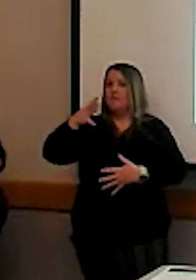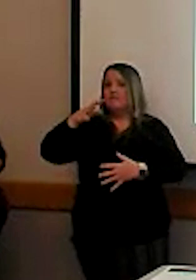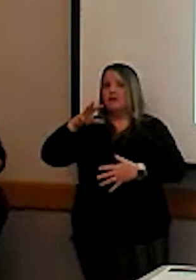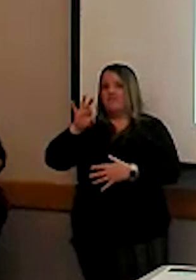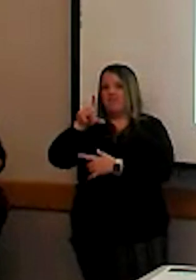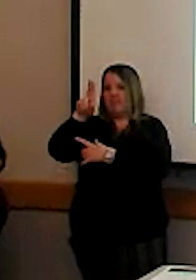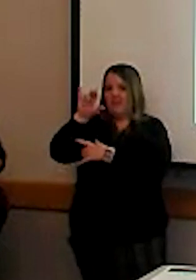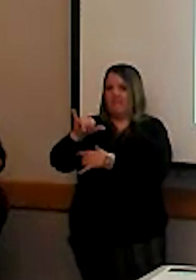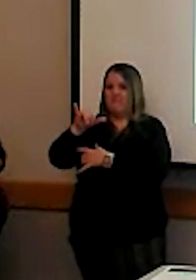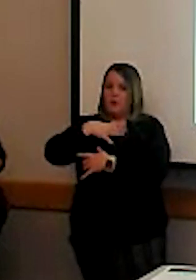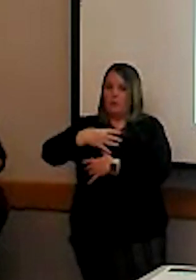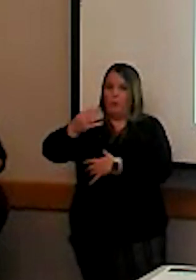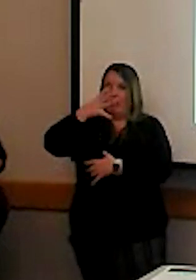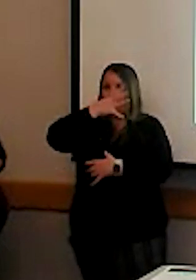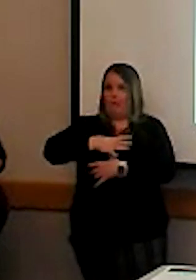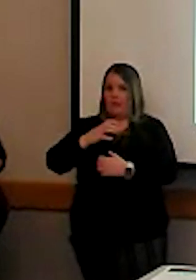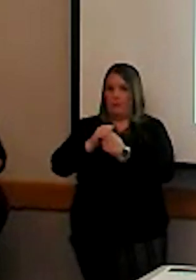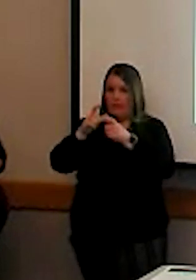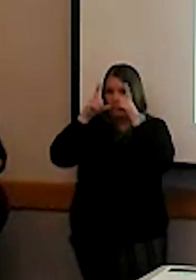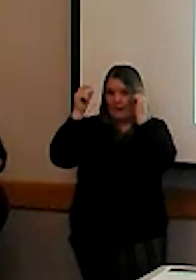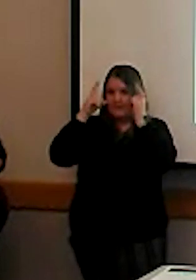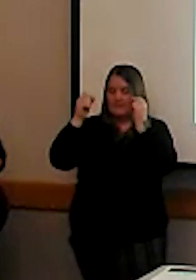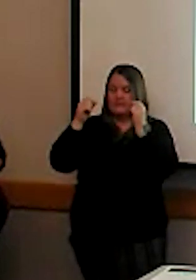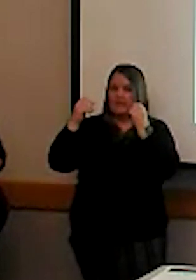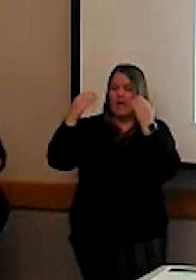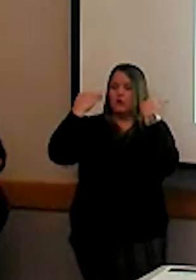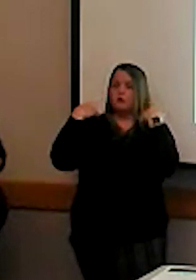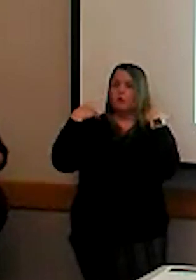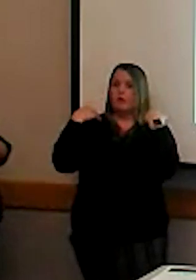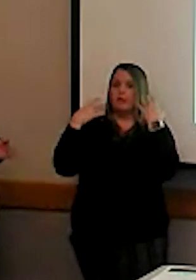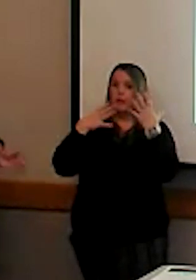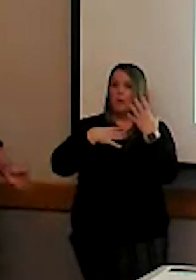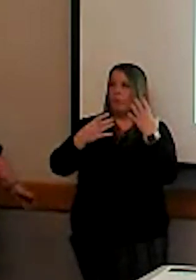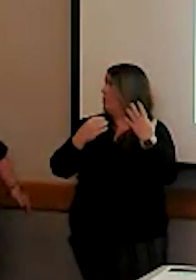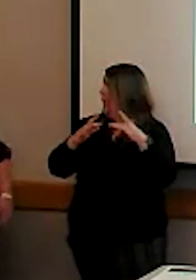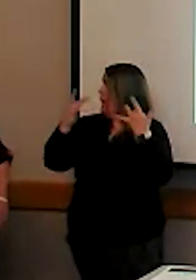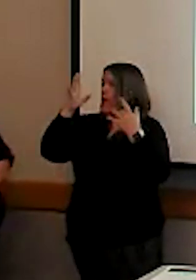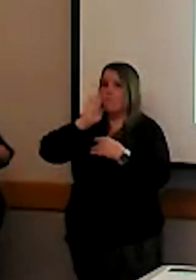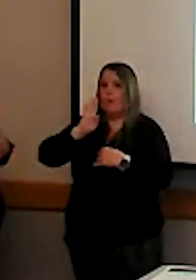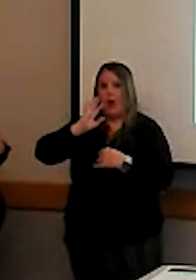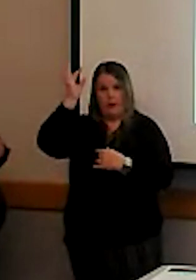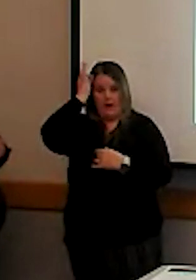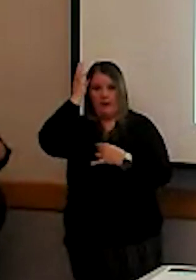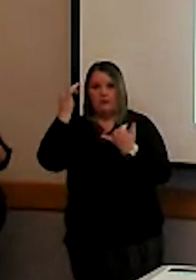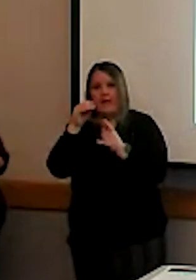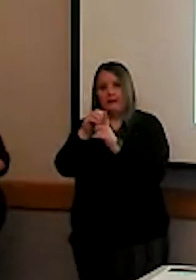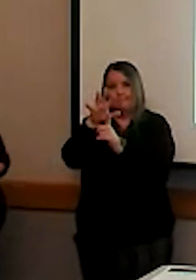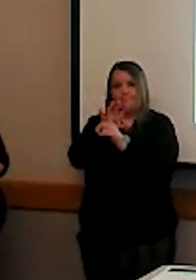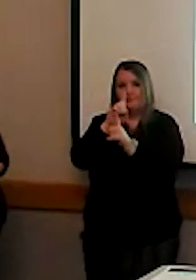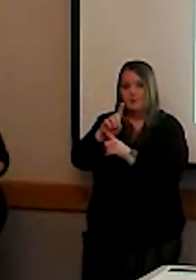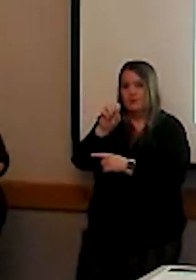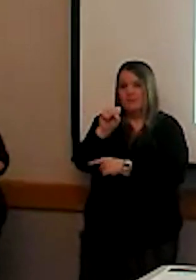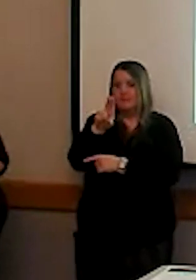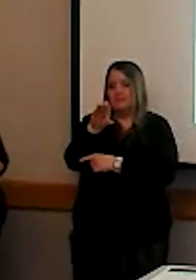with glasses and about shoulder-length light brown hair. And today I'm going to introduce you to Summit Independent